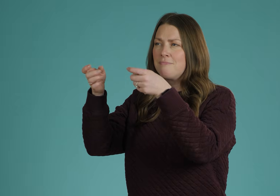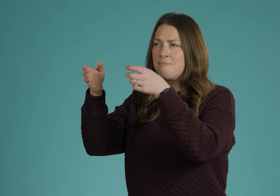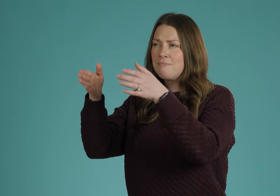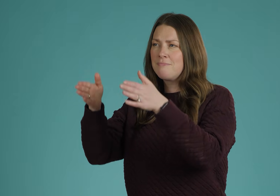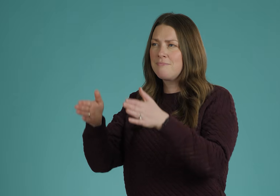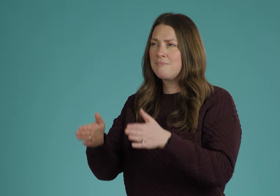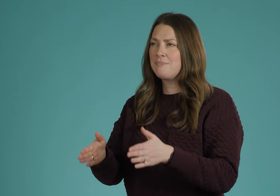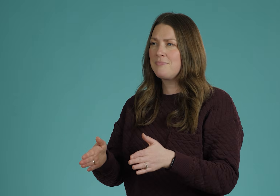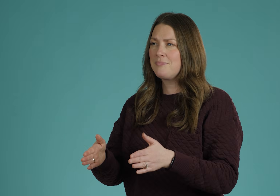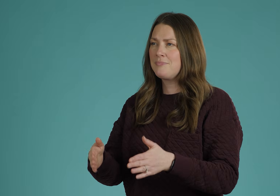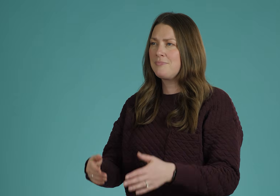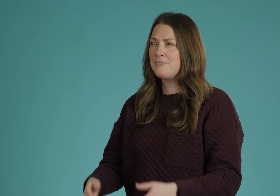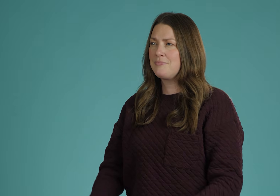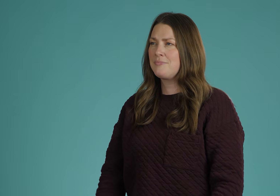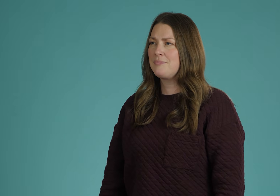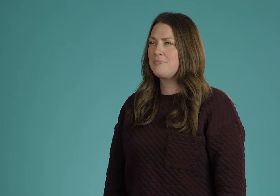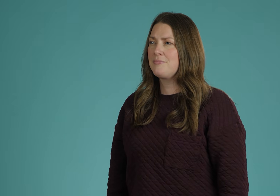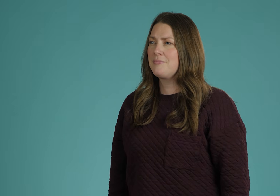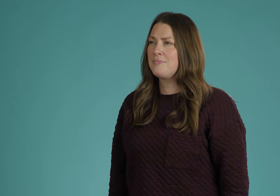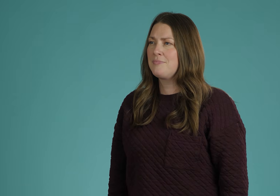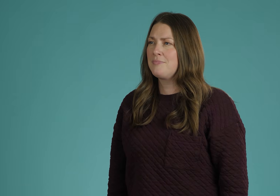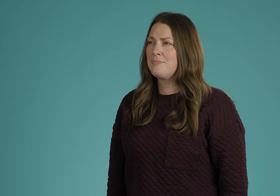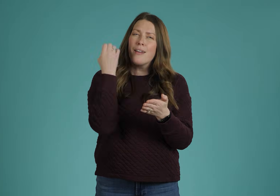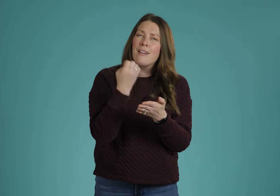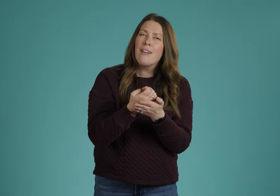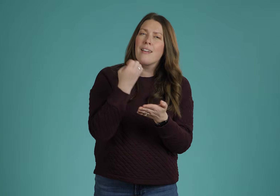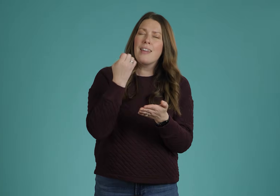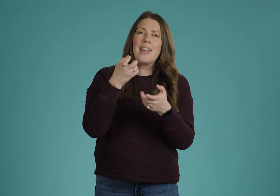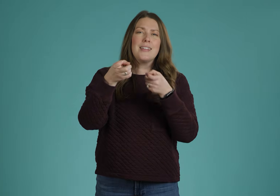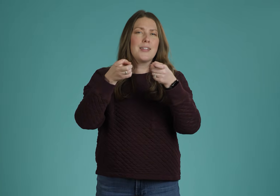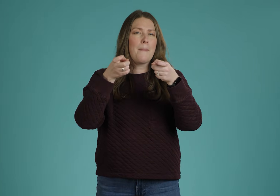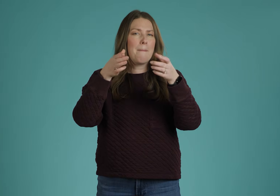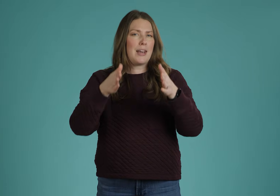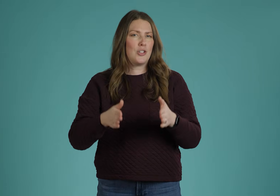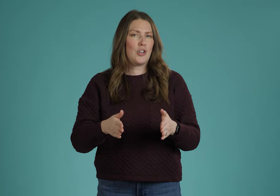case and a person who is managing it. Case manager.